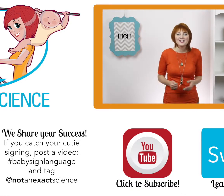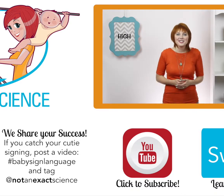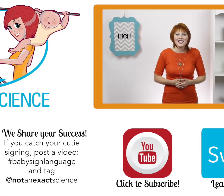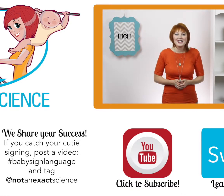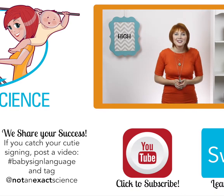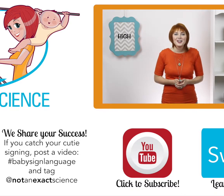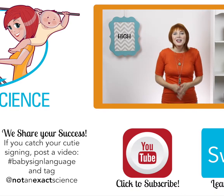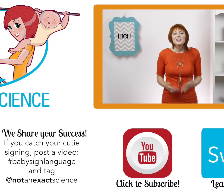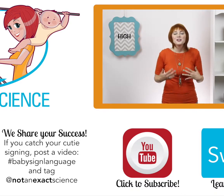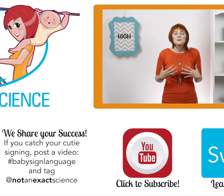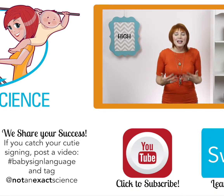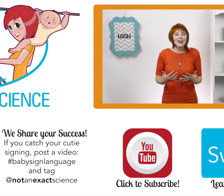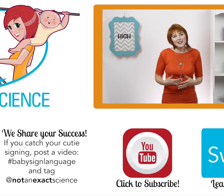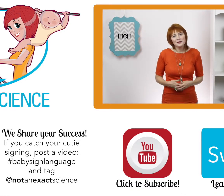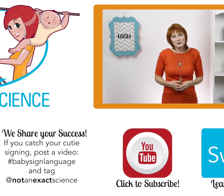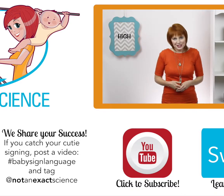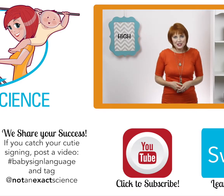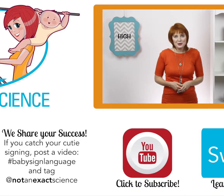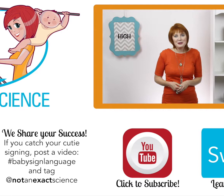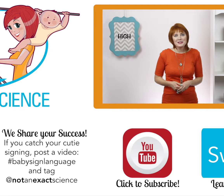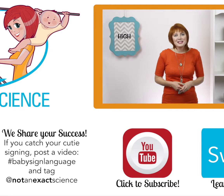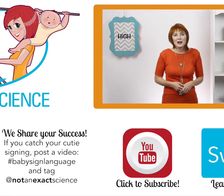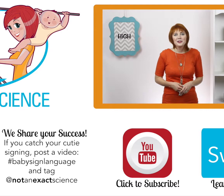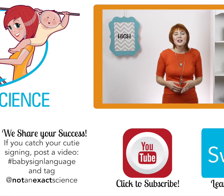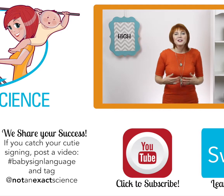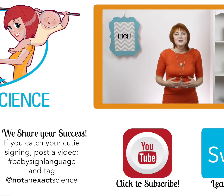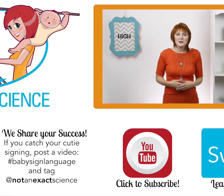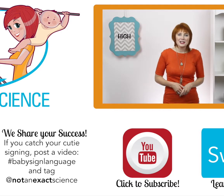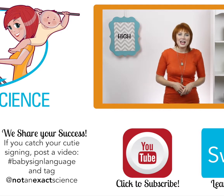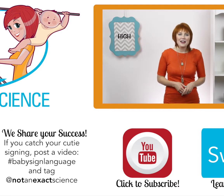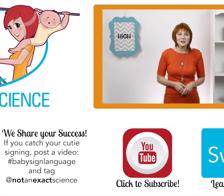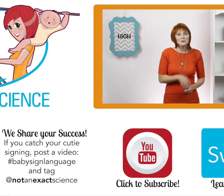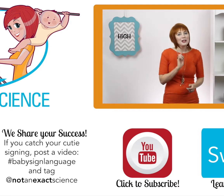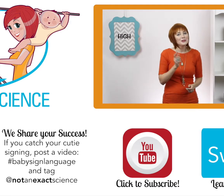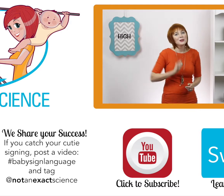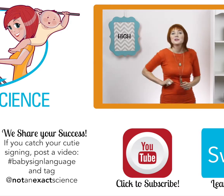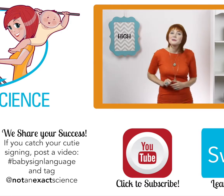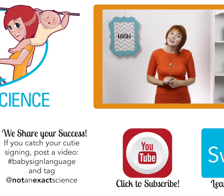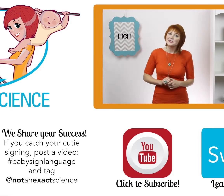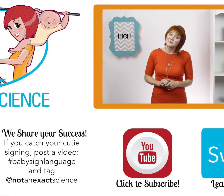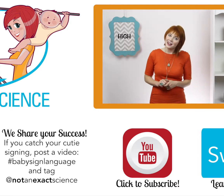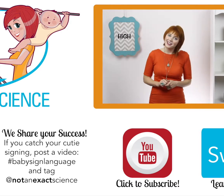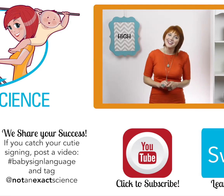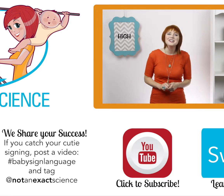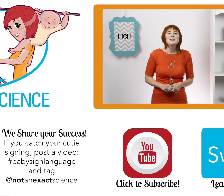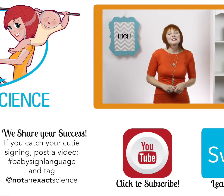start signing. You're way awesome for teaching your baby to sign. They are so lucky to have you. I just wanted to remind you of that. Please